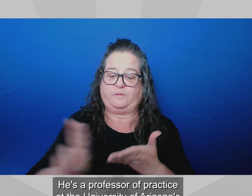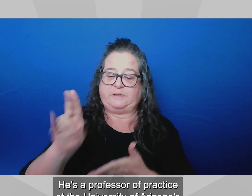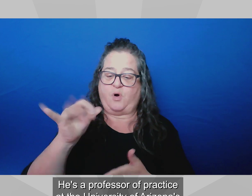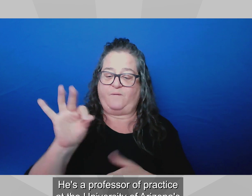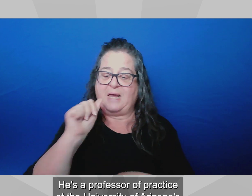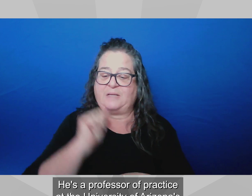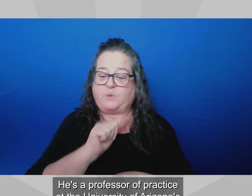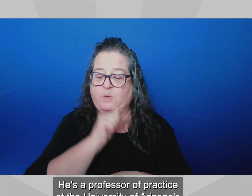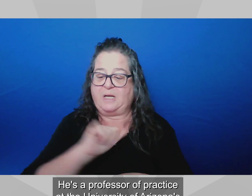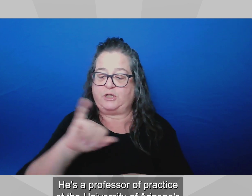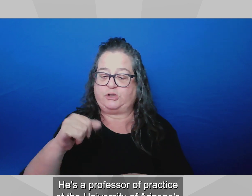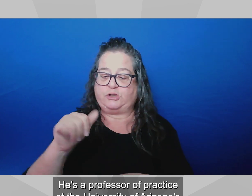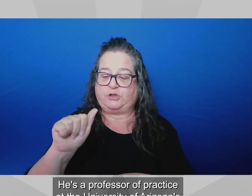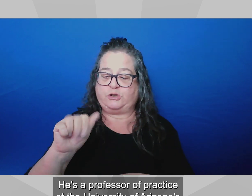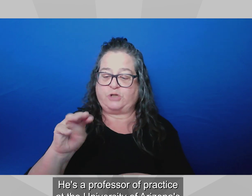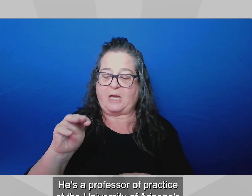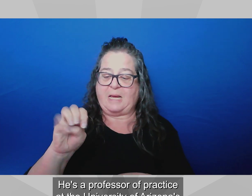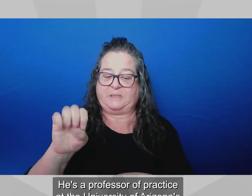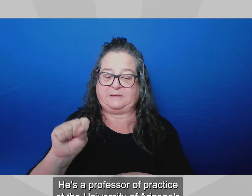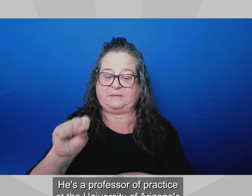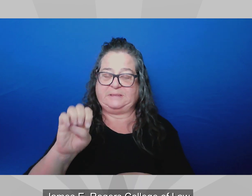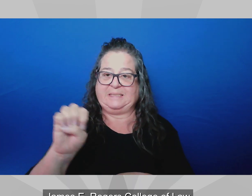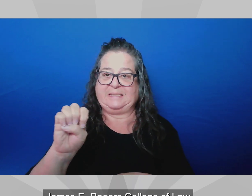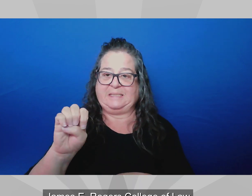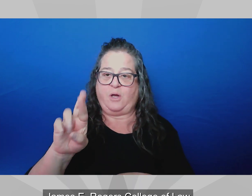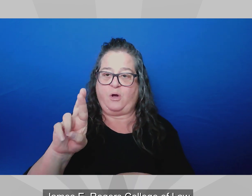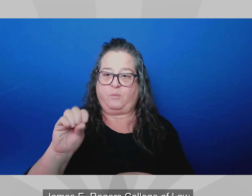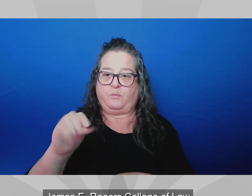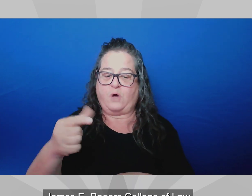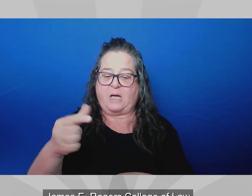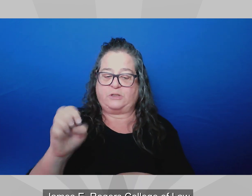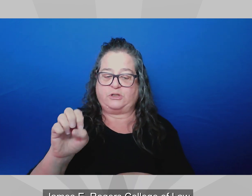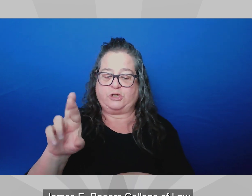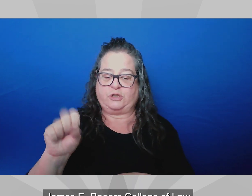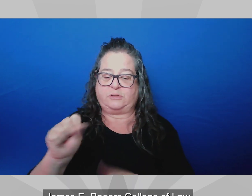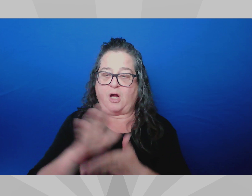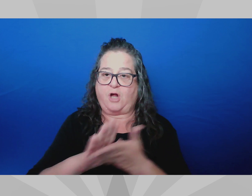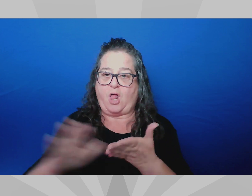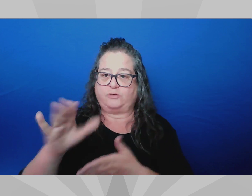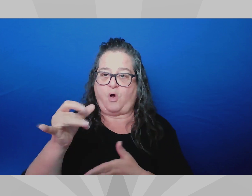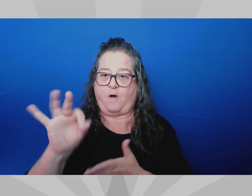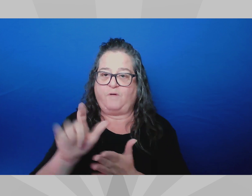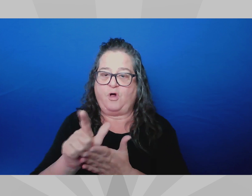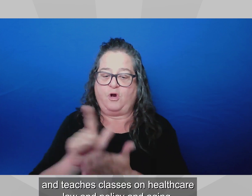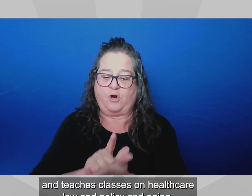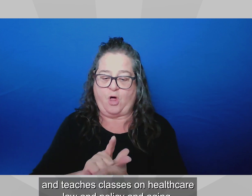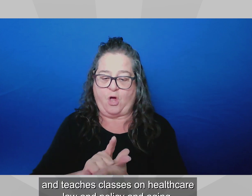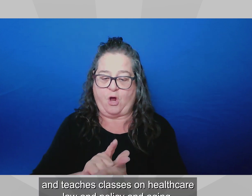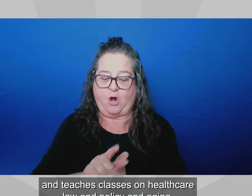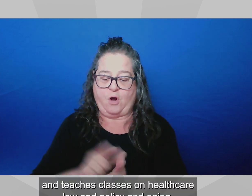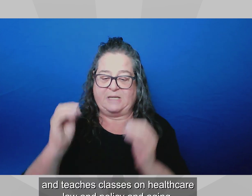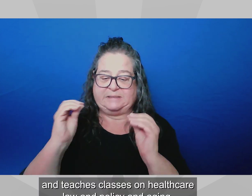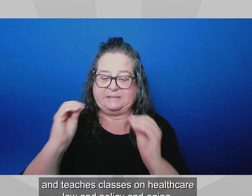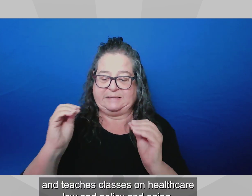He's a professor of practice at the University of Arizona's James E. Rogers College of Law, and